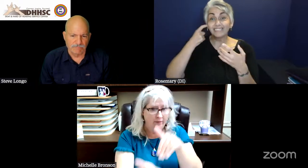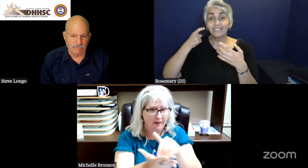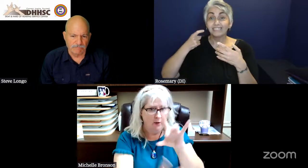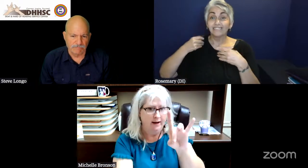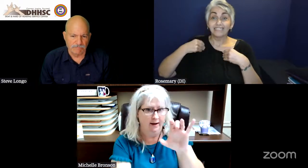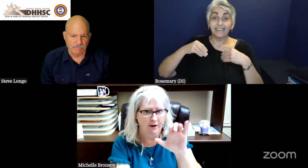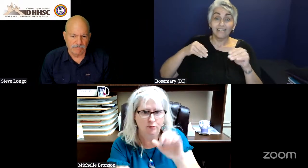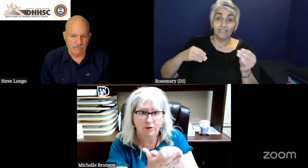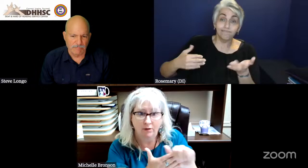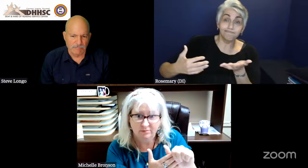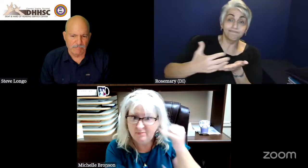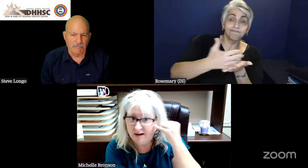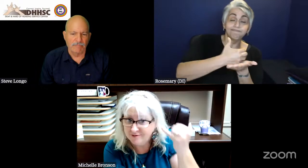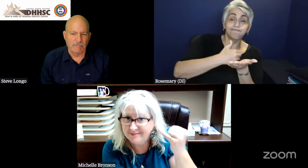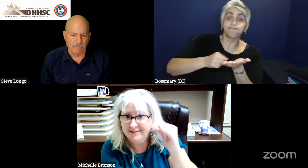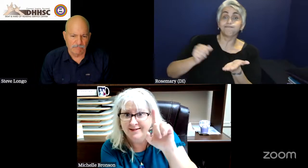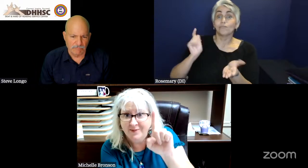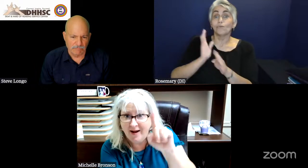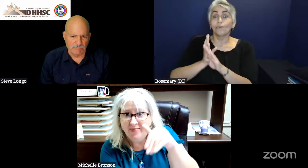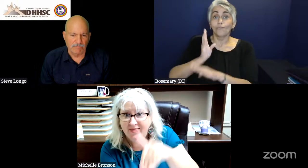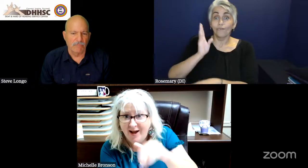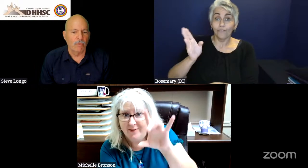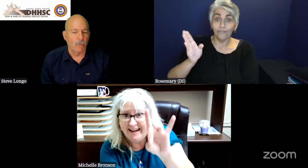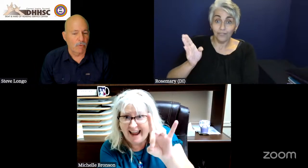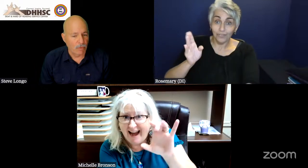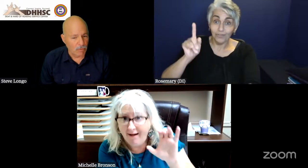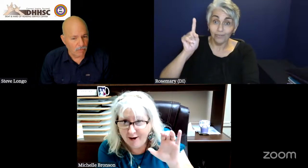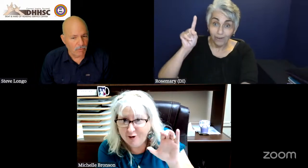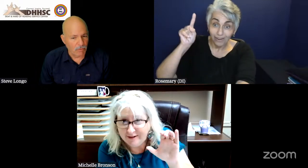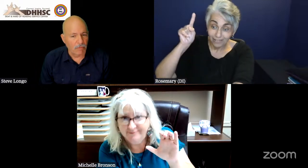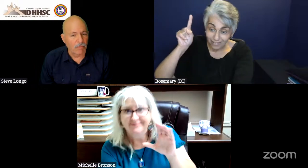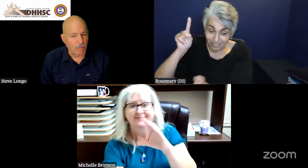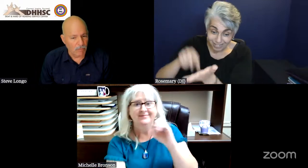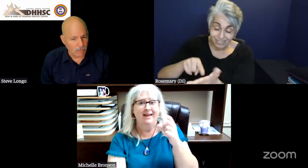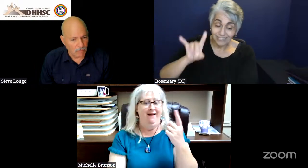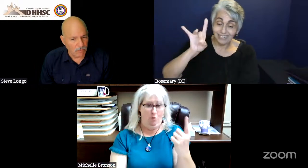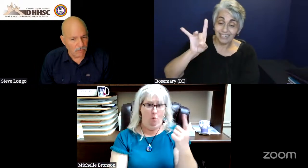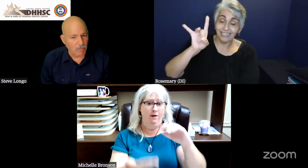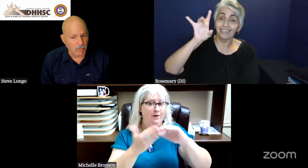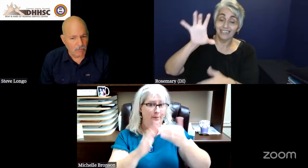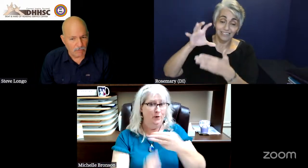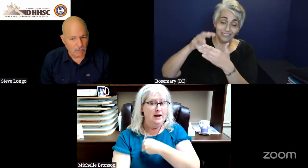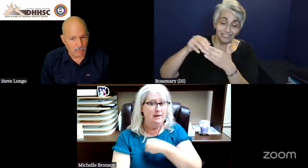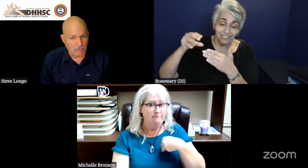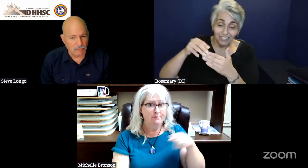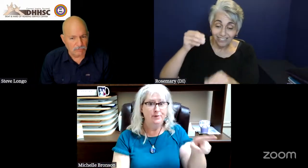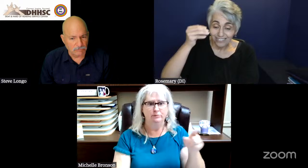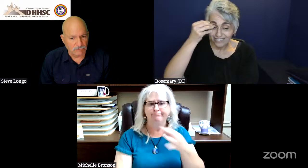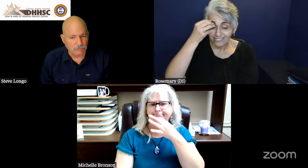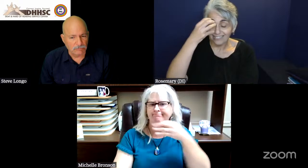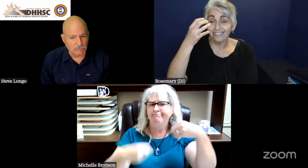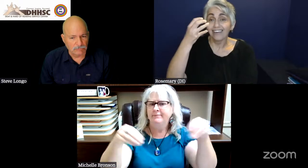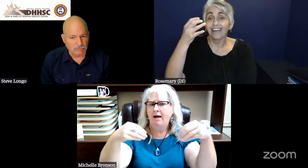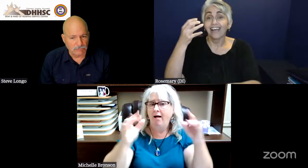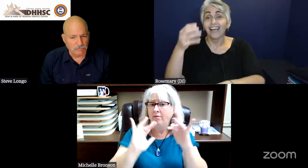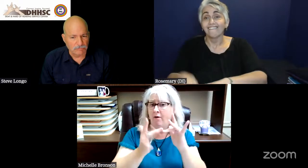But I'm delighted because we just took in over